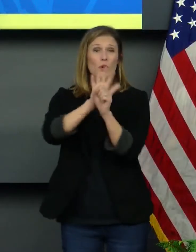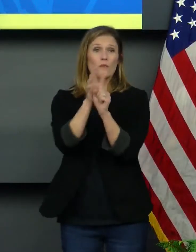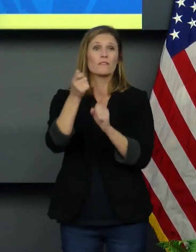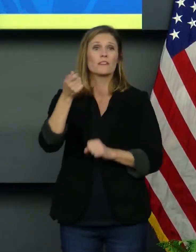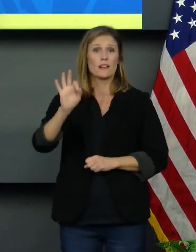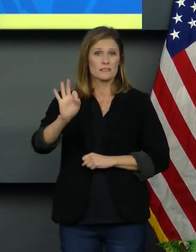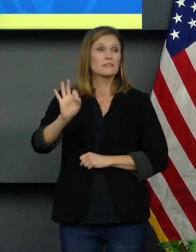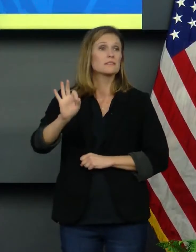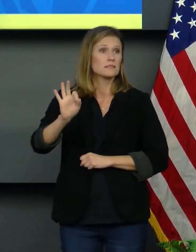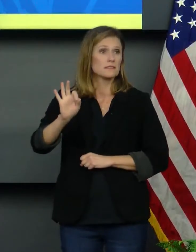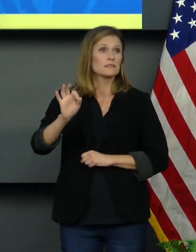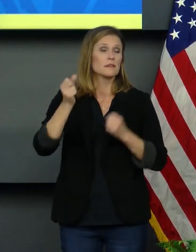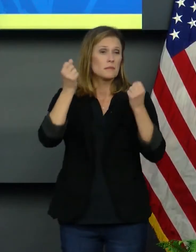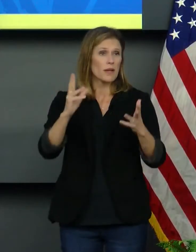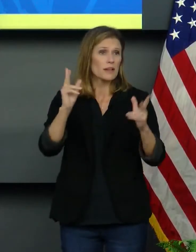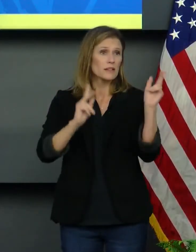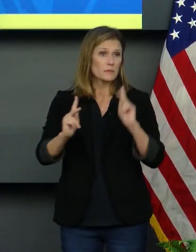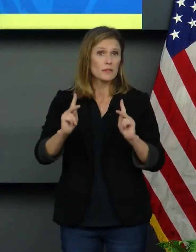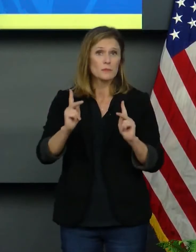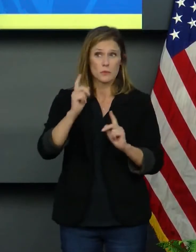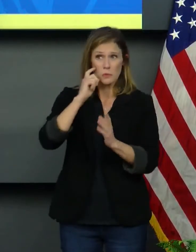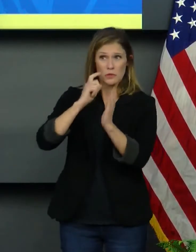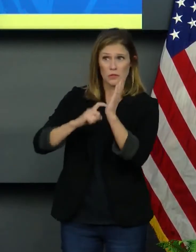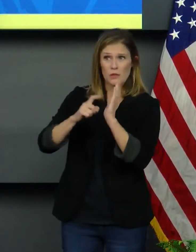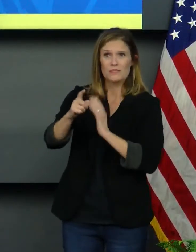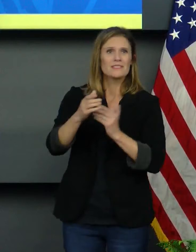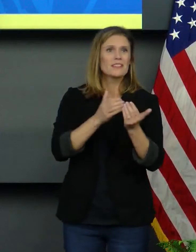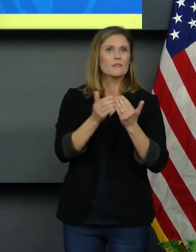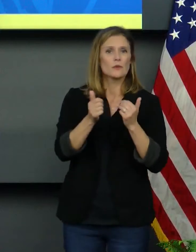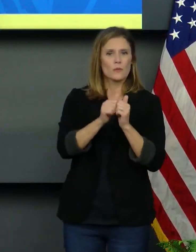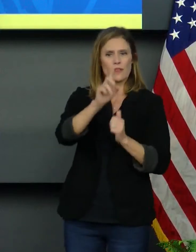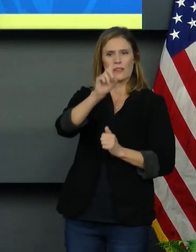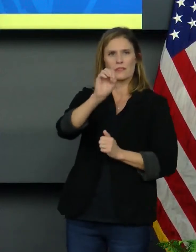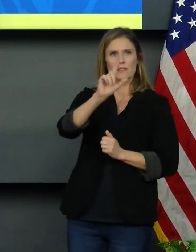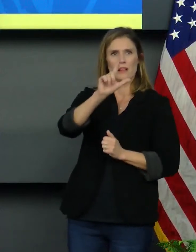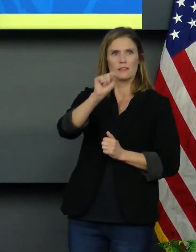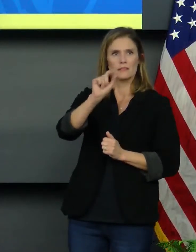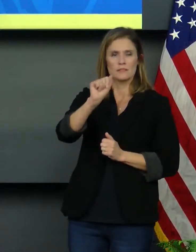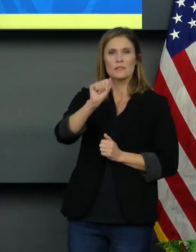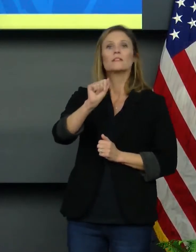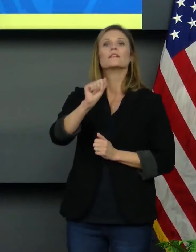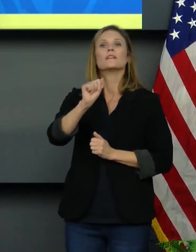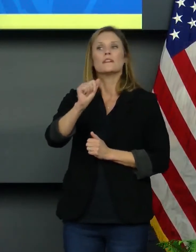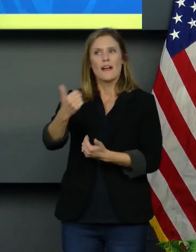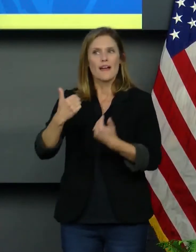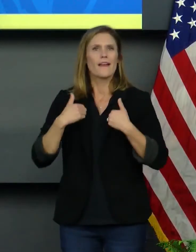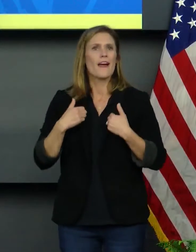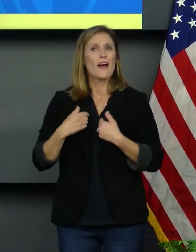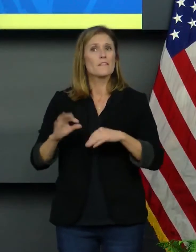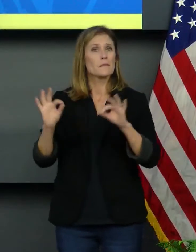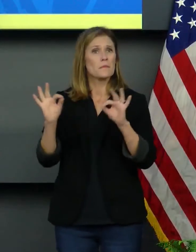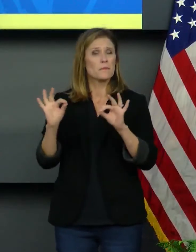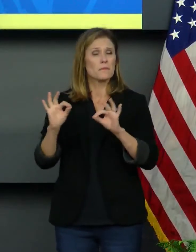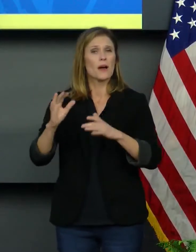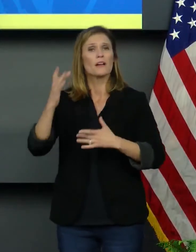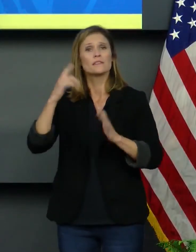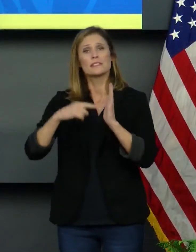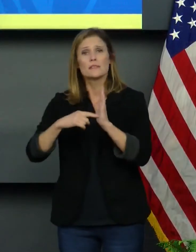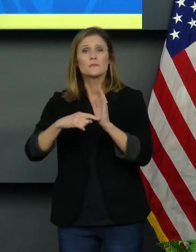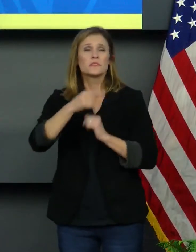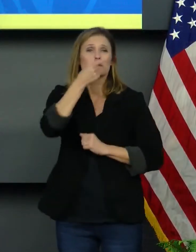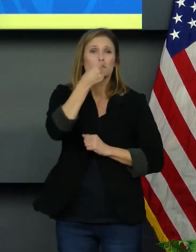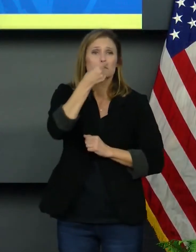indicate COVID-19. We see a lot of people right now, even with Delta, that present with relatively mild symptoms. A